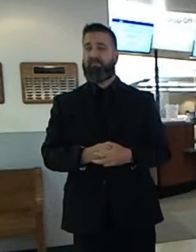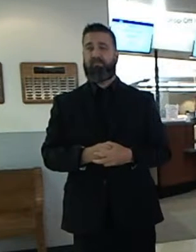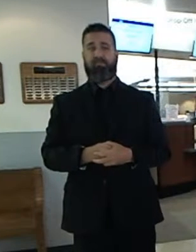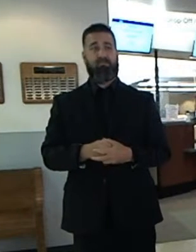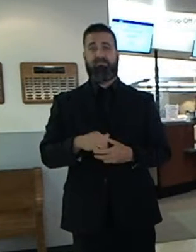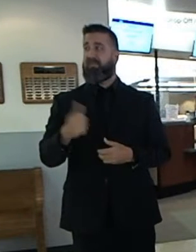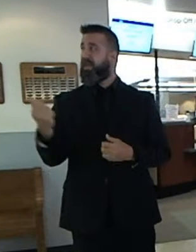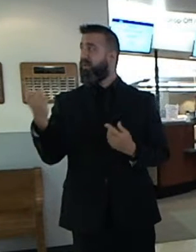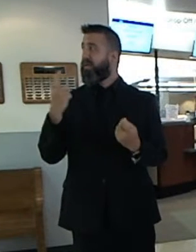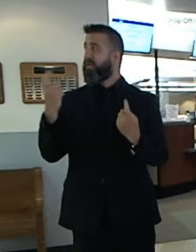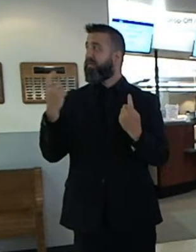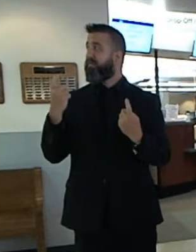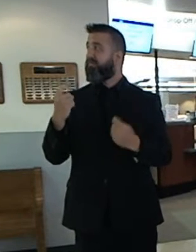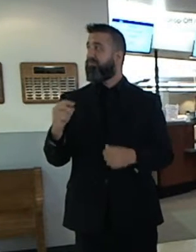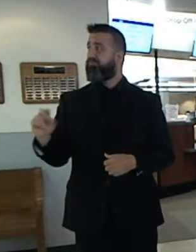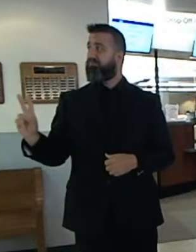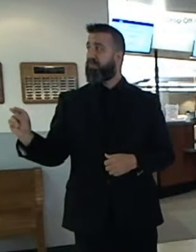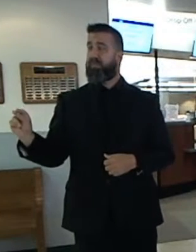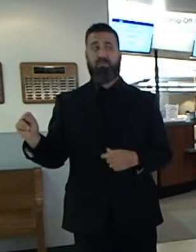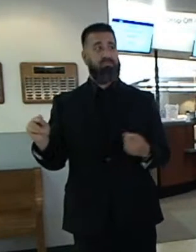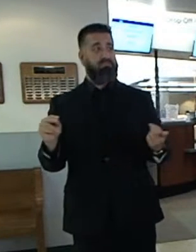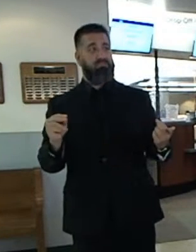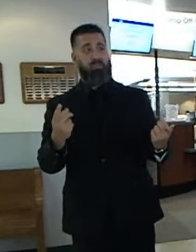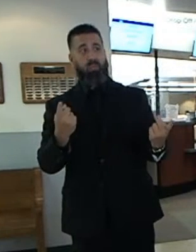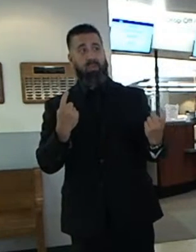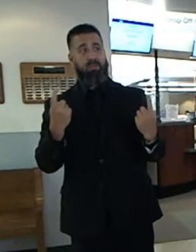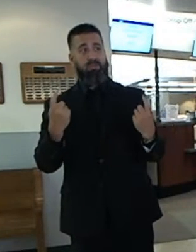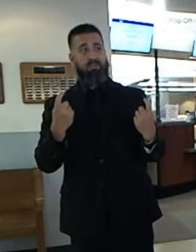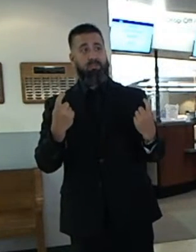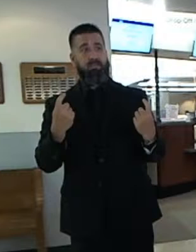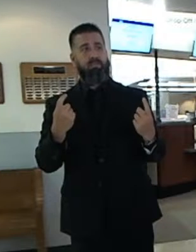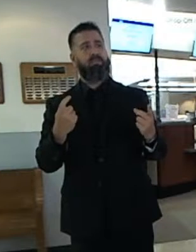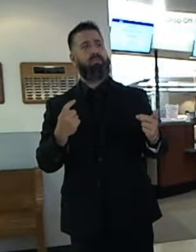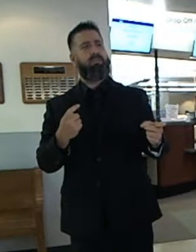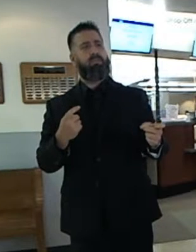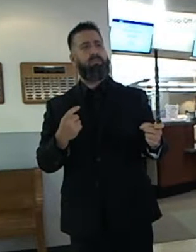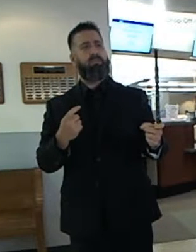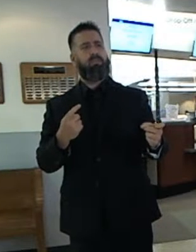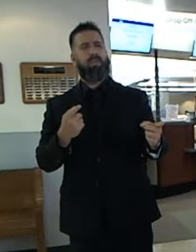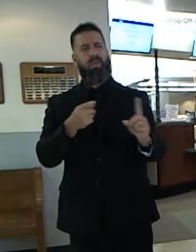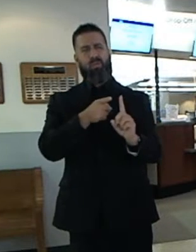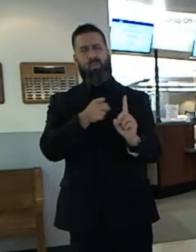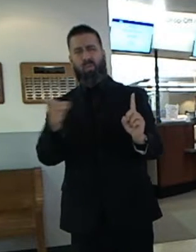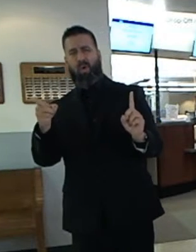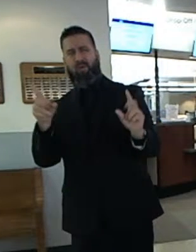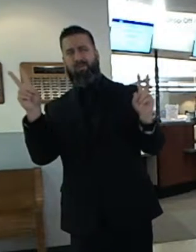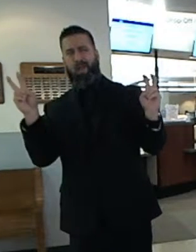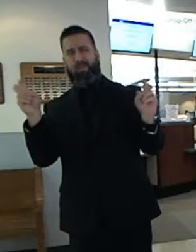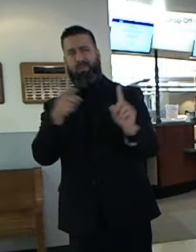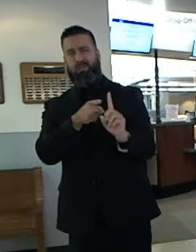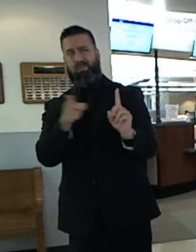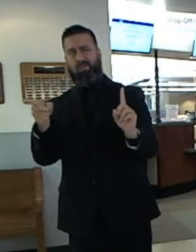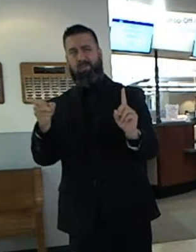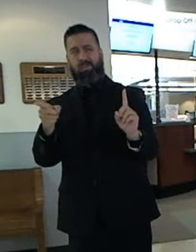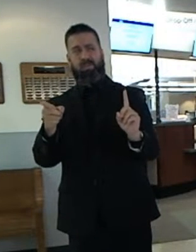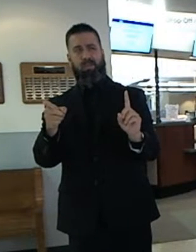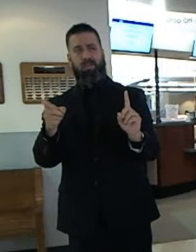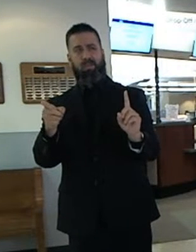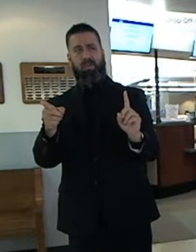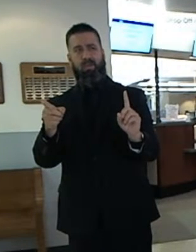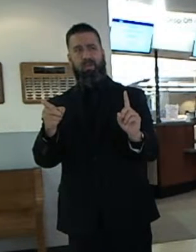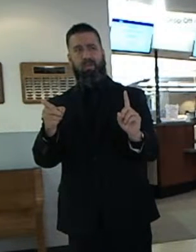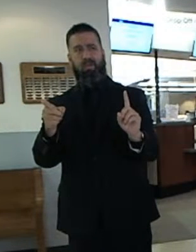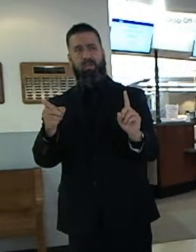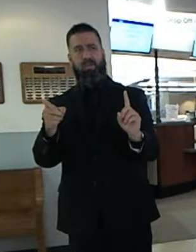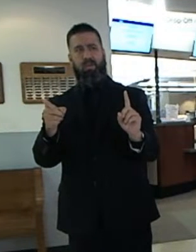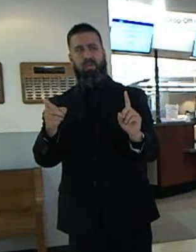Any questions, Doug? Yes, sir. I have something that's off topic a little bit. Where do we stand when